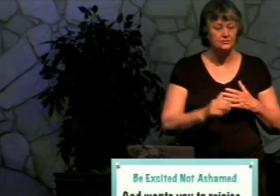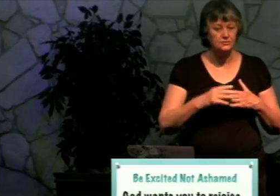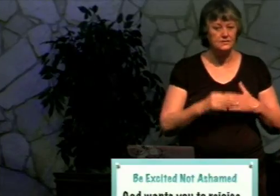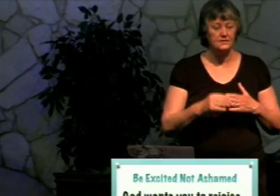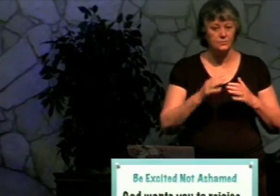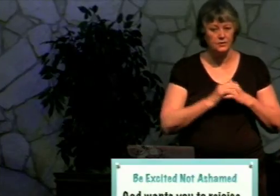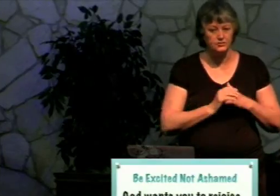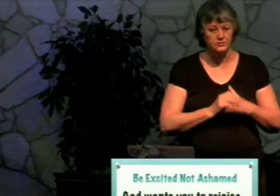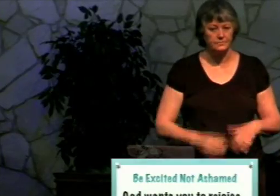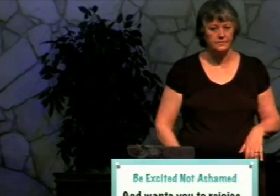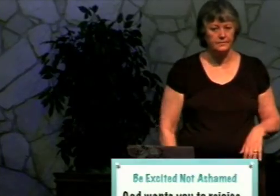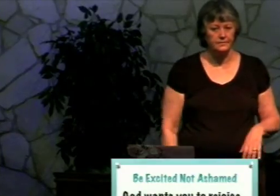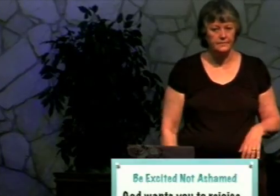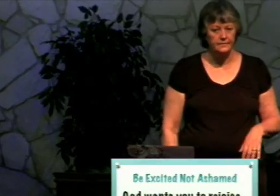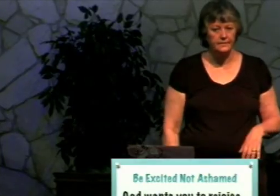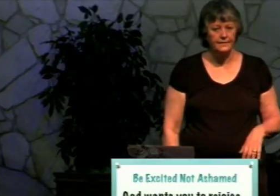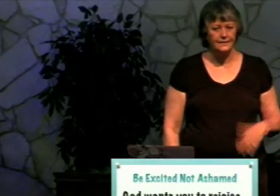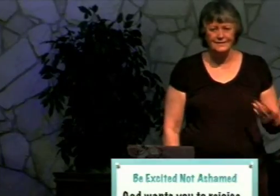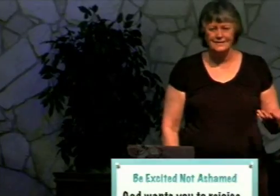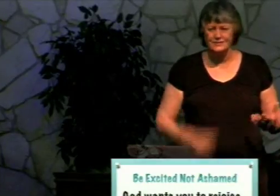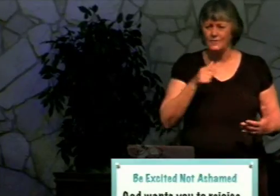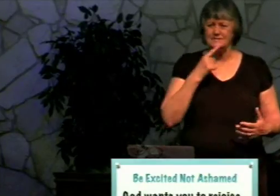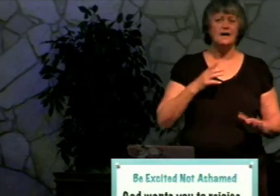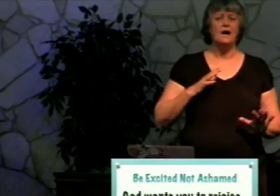to lead worship. Don't say,